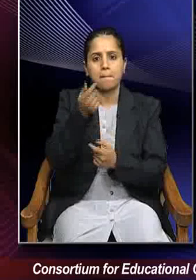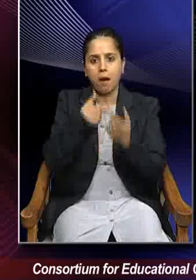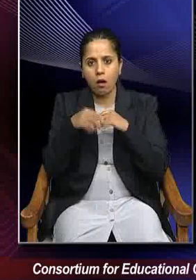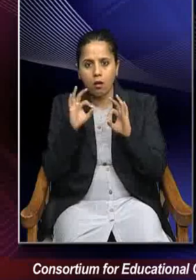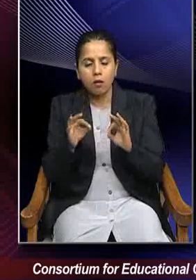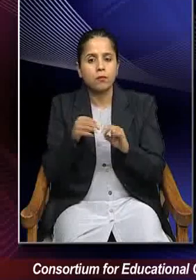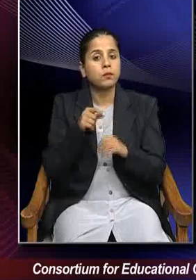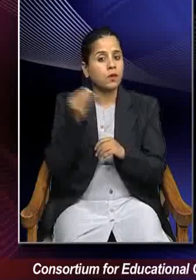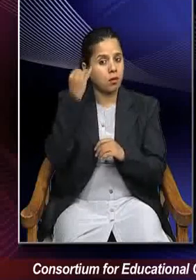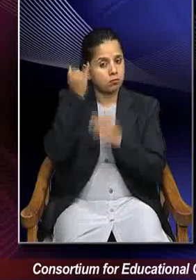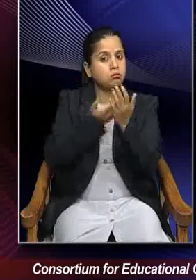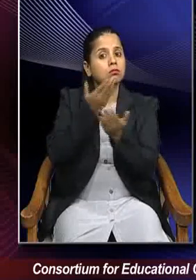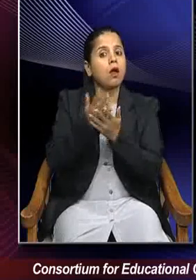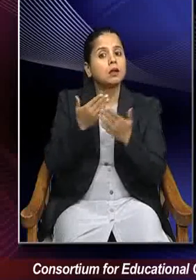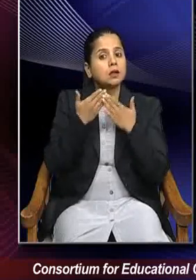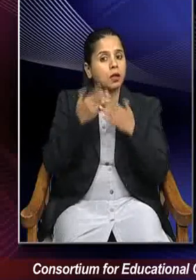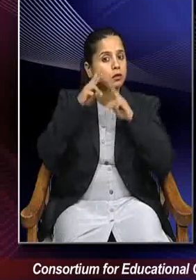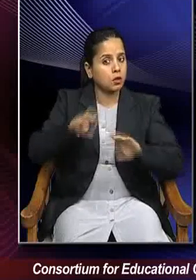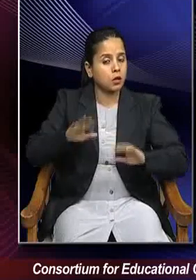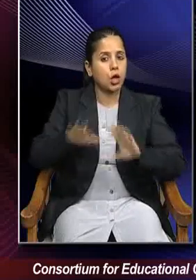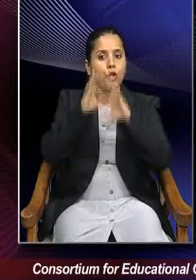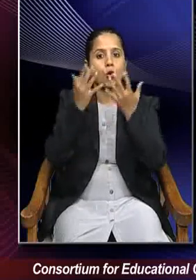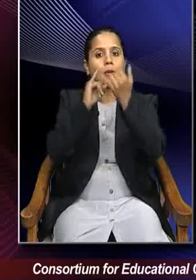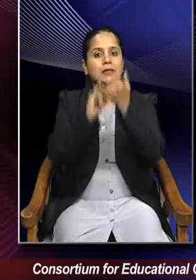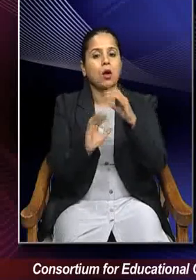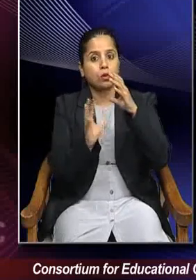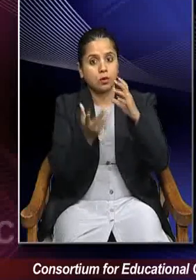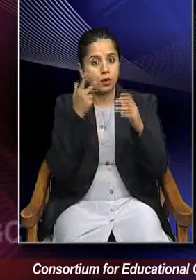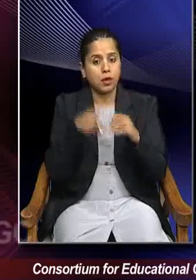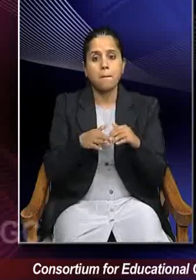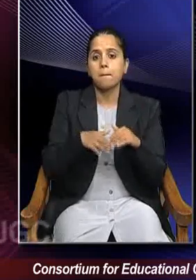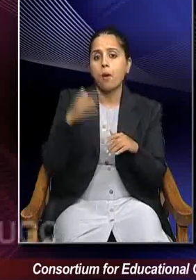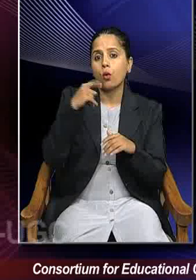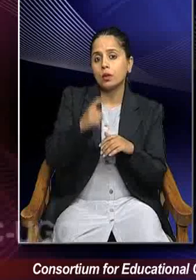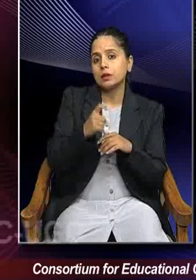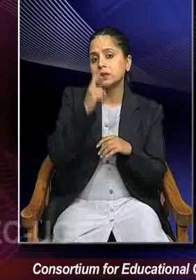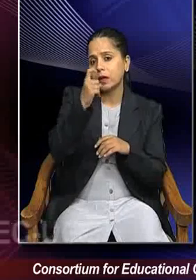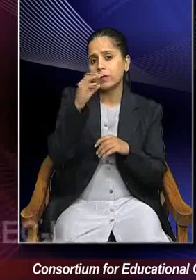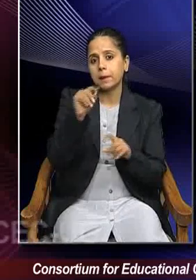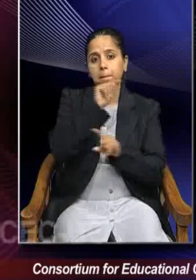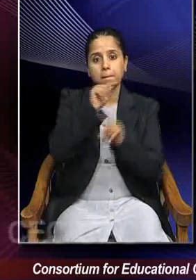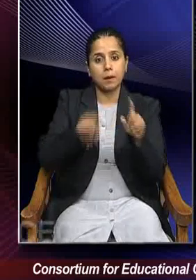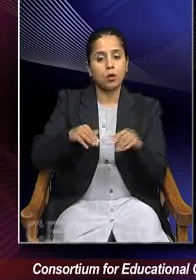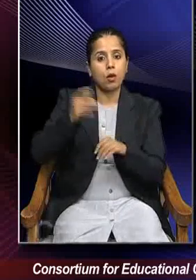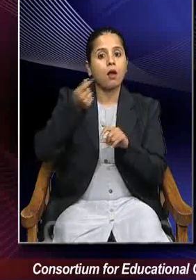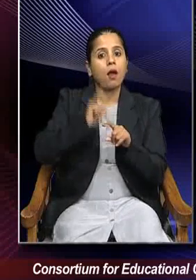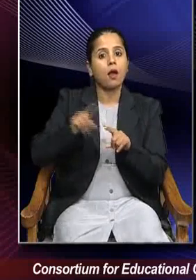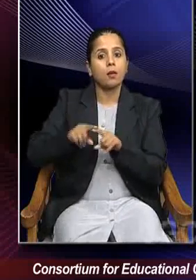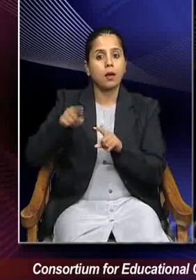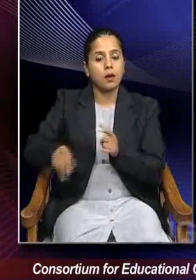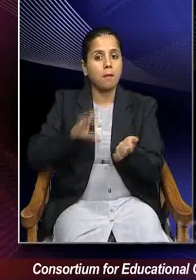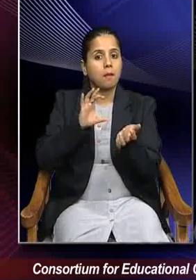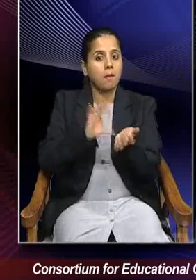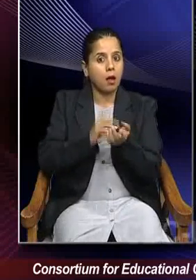of the studies suggest that, particularly in the global south context, more than 70% of the expenditure on the medical